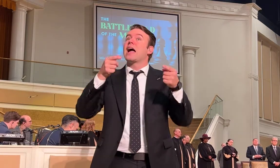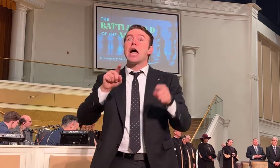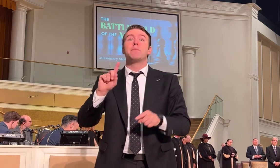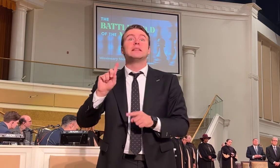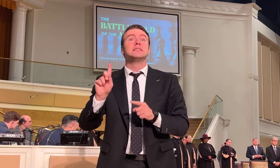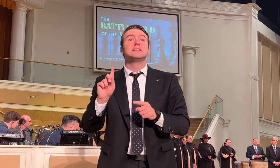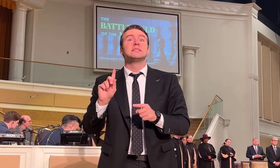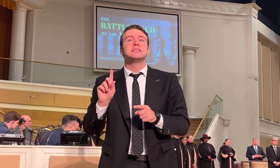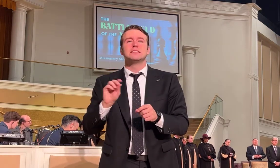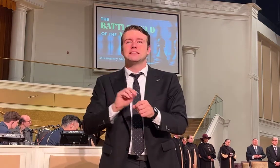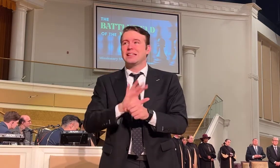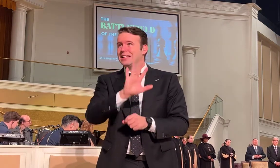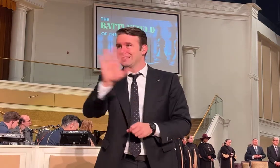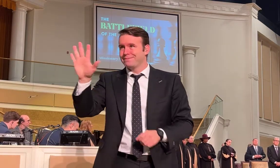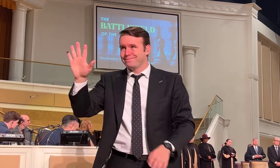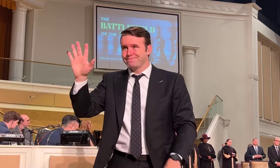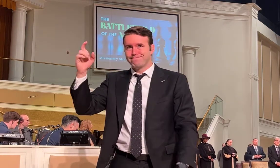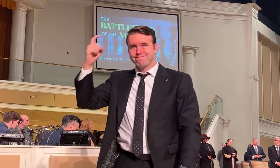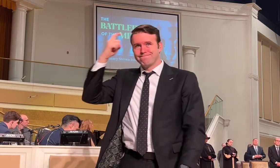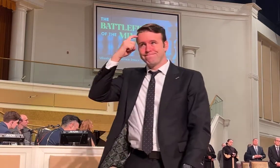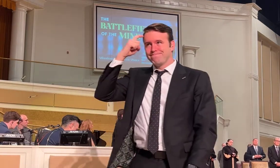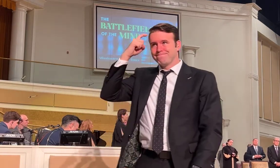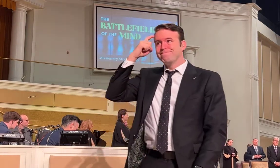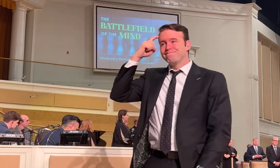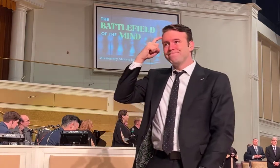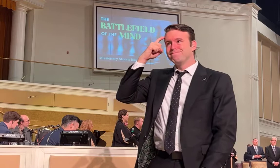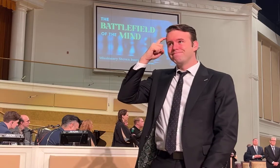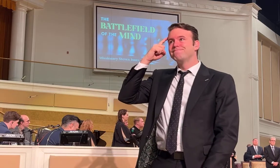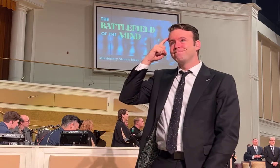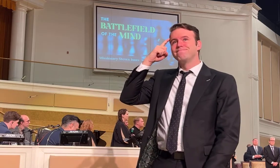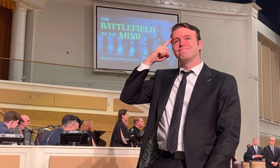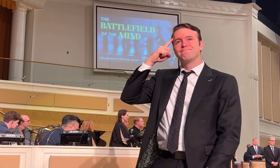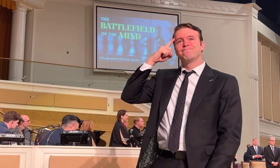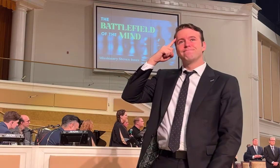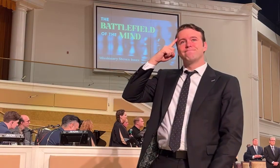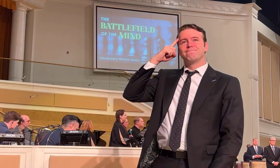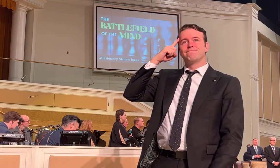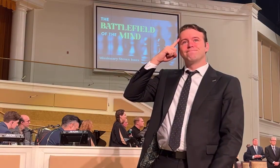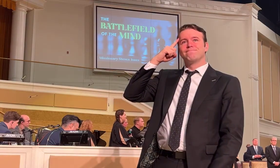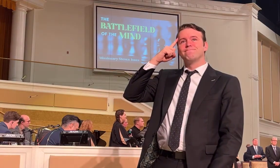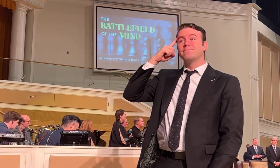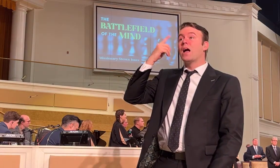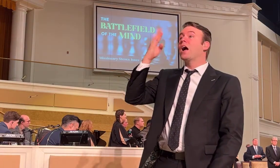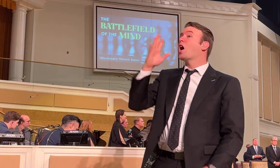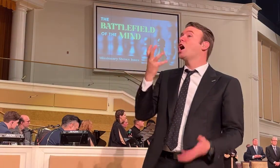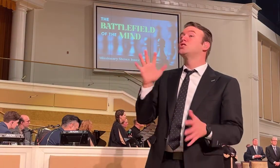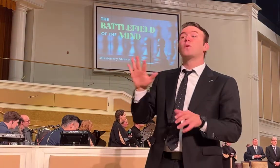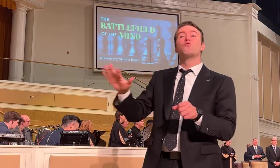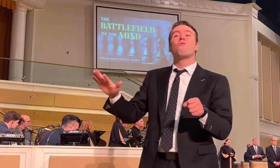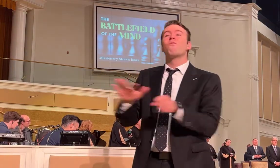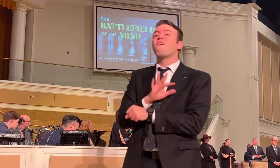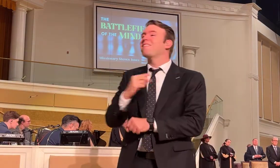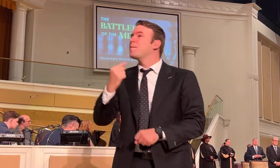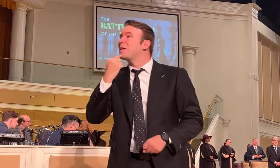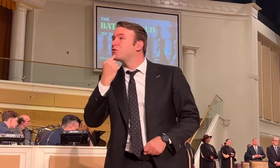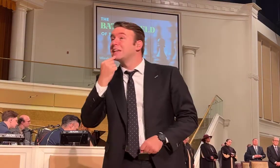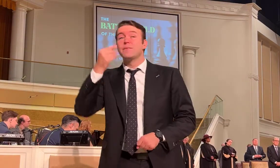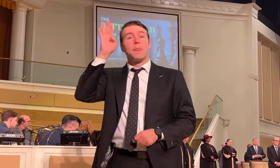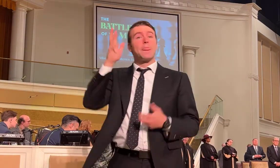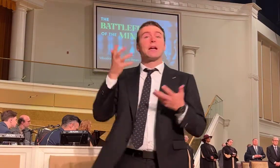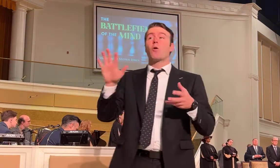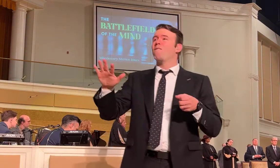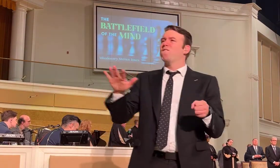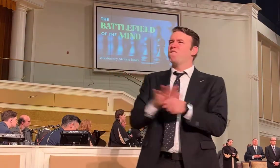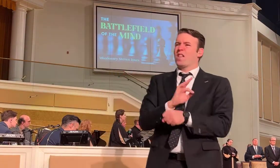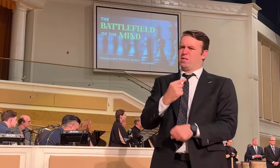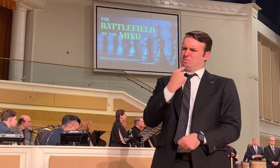happens right between your ears. God doesn't want you full of bitterness. God doesn't want you